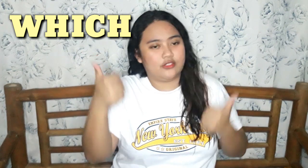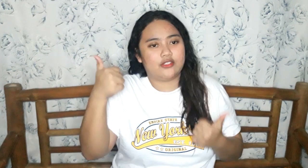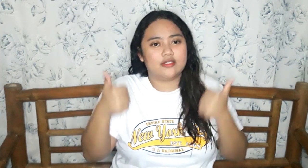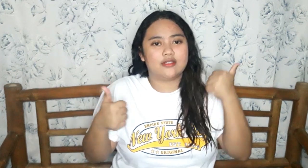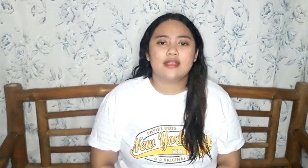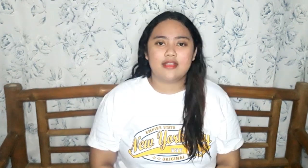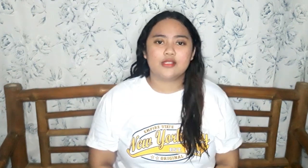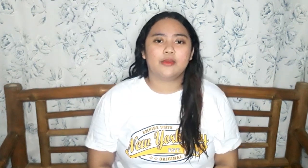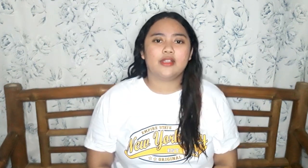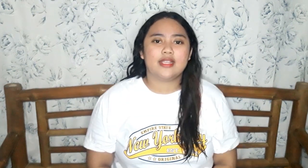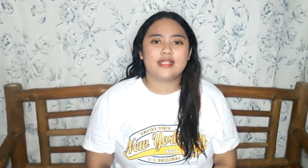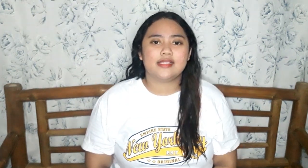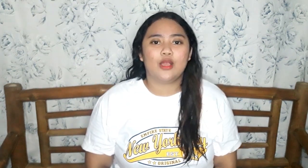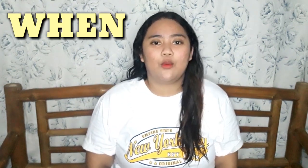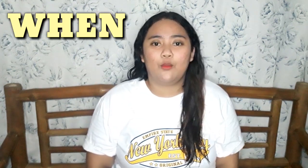Which. Next word is when.